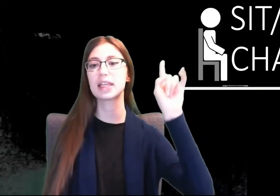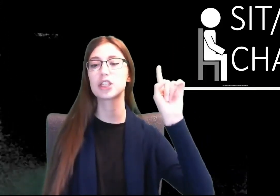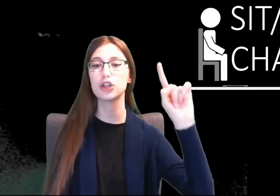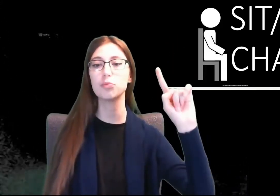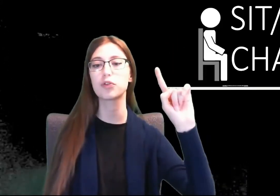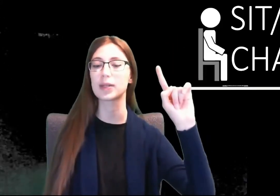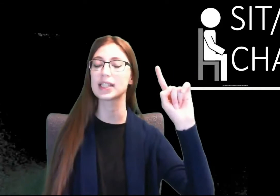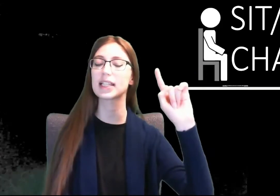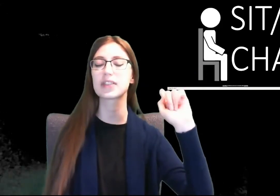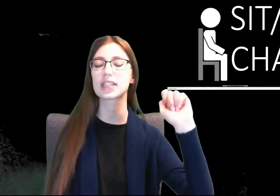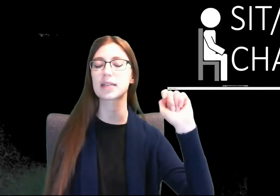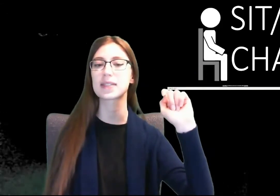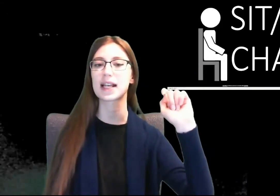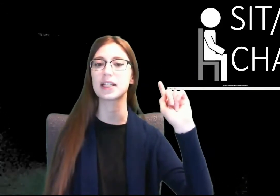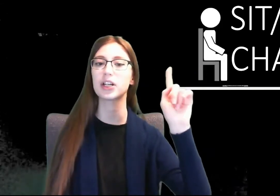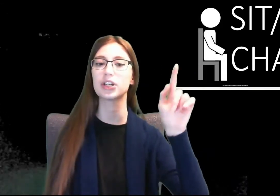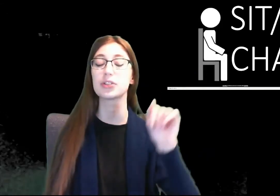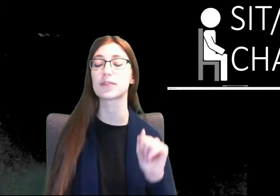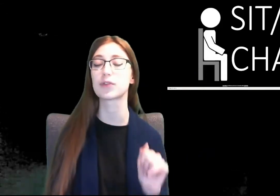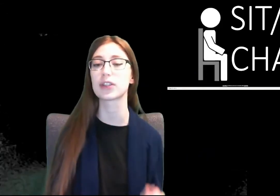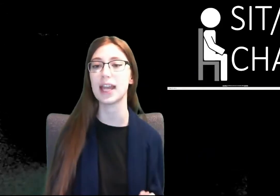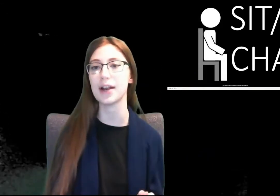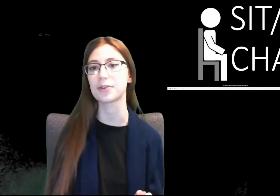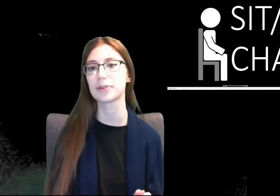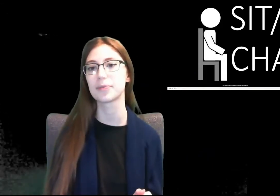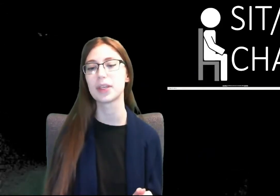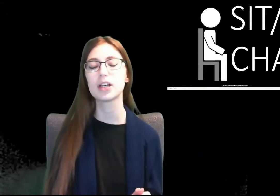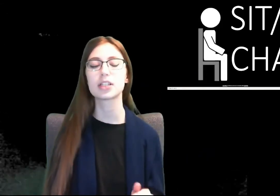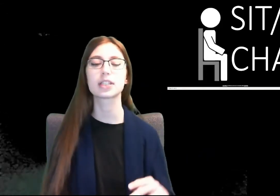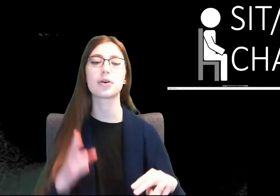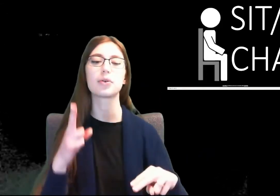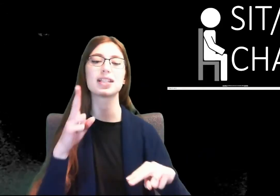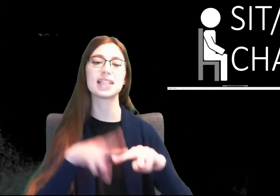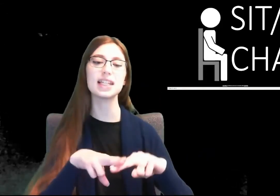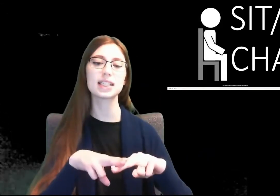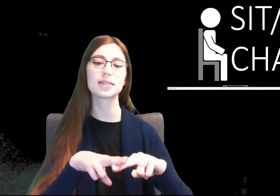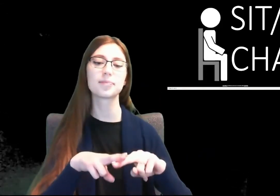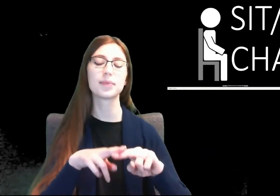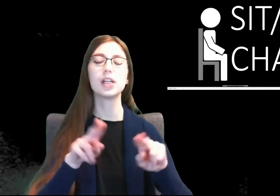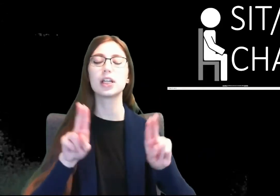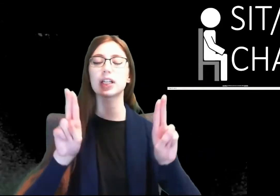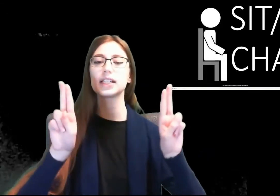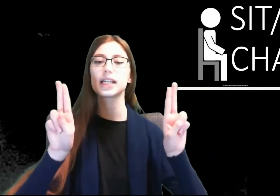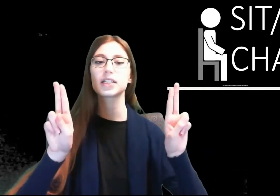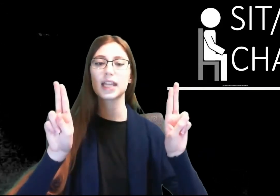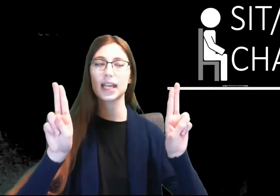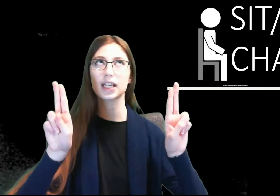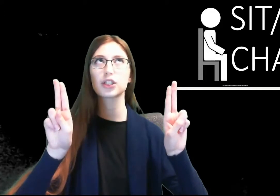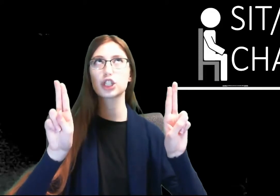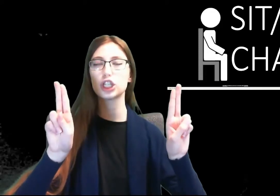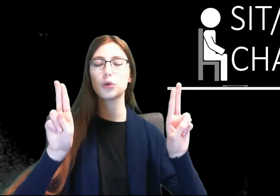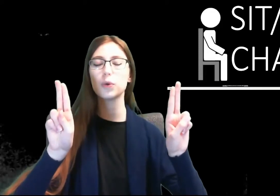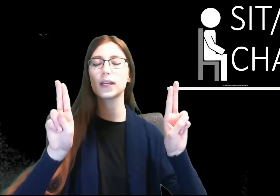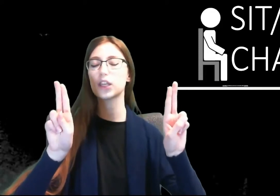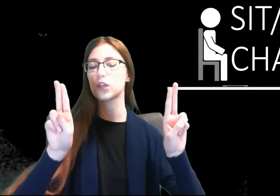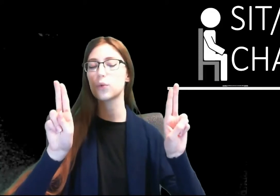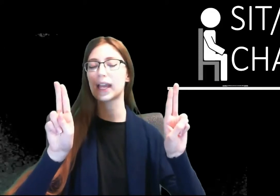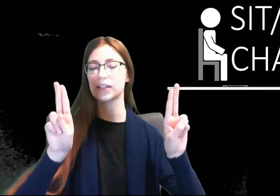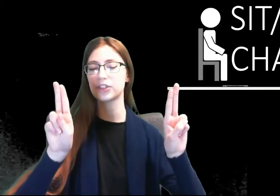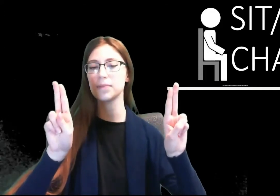2 movements of the same sign are used for the noun. So sit, you're going to take 2 U hand